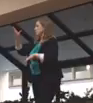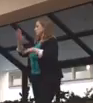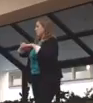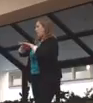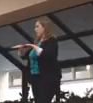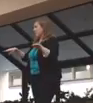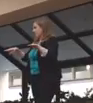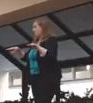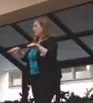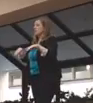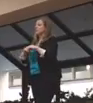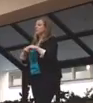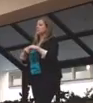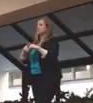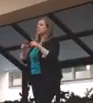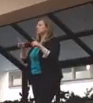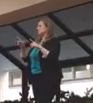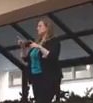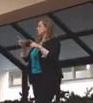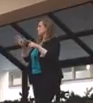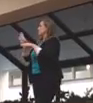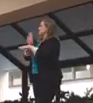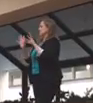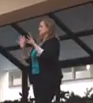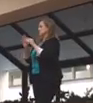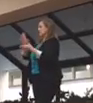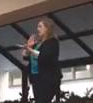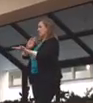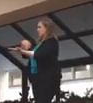this summer in New Orleans, there was a motion on the floor,